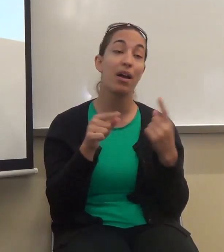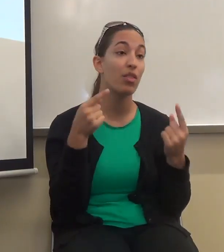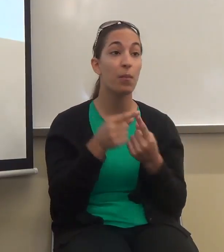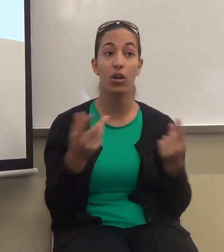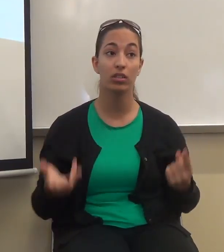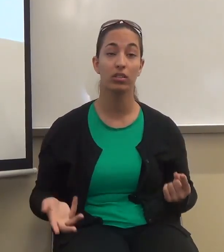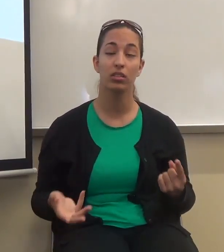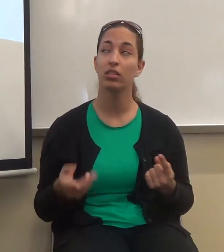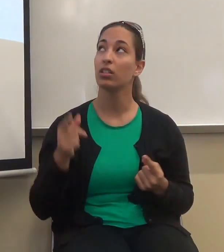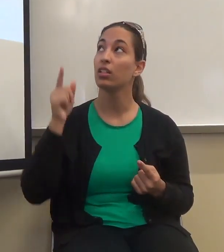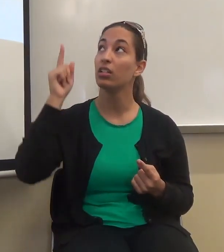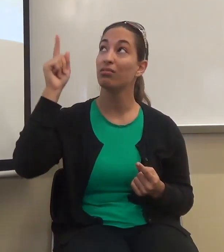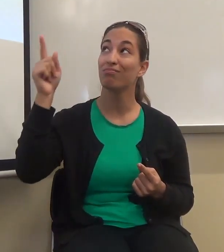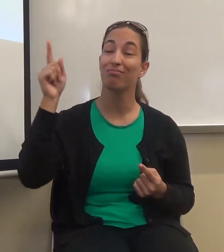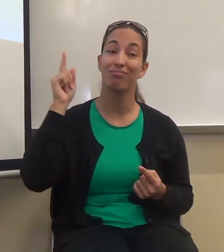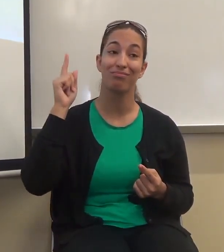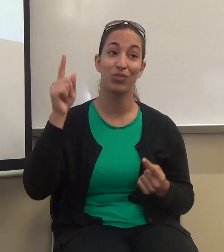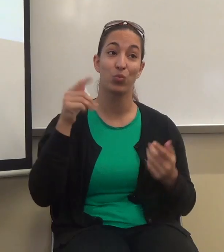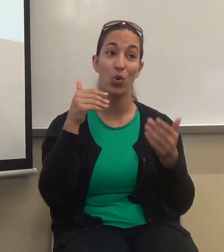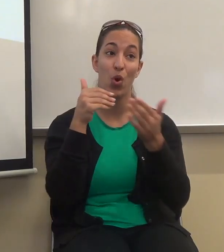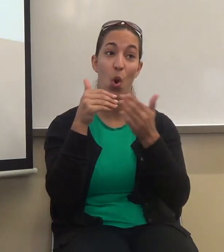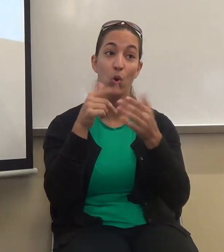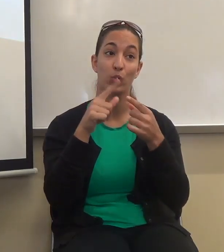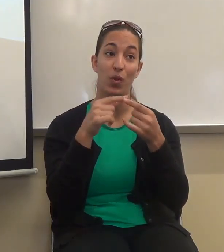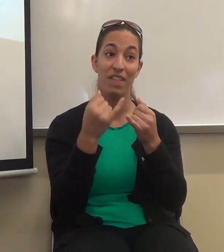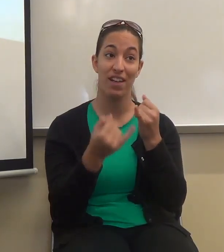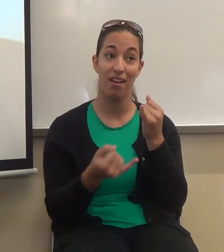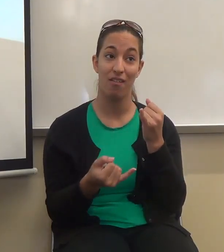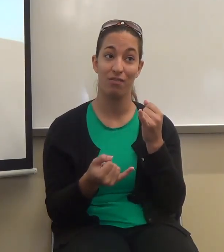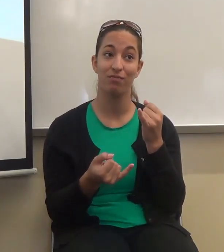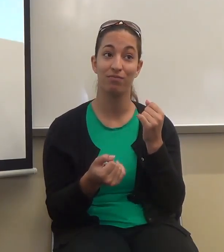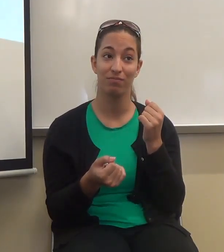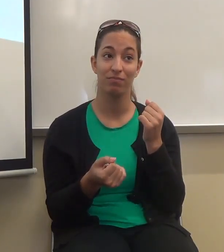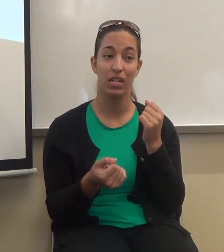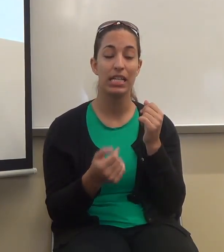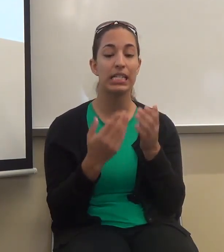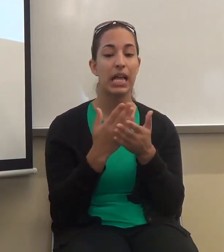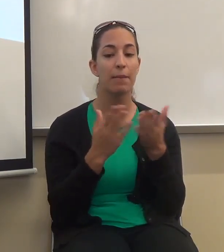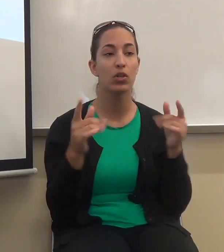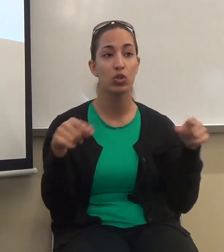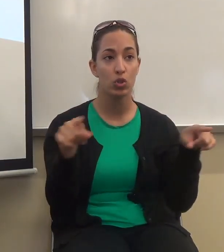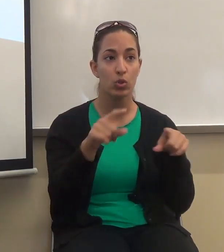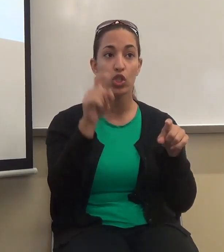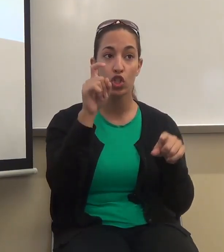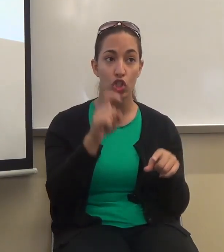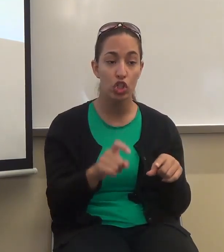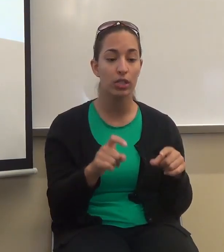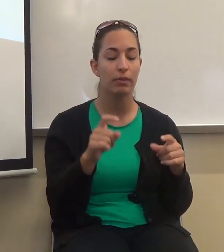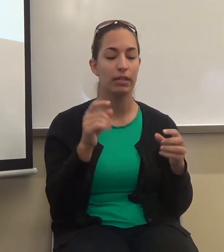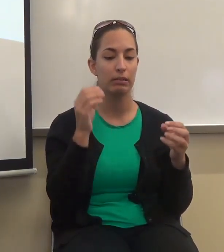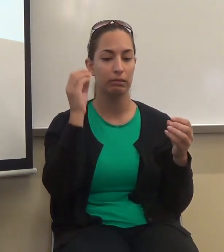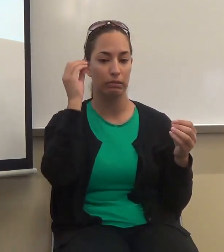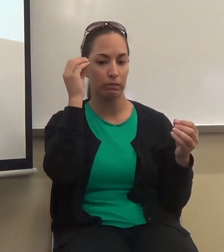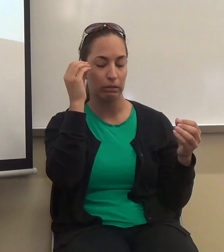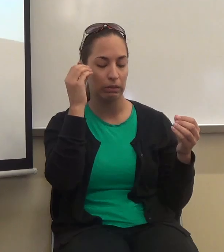is, we're pretty close to the final. And something that you should be putting together in your